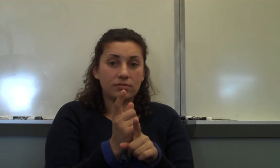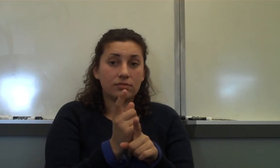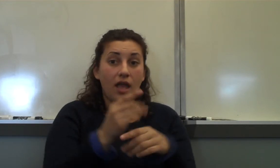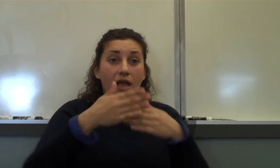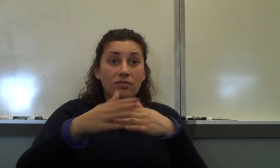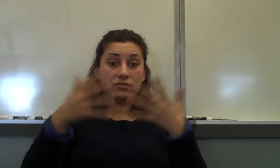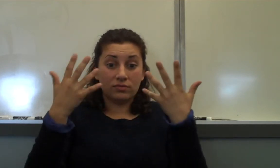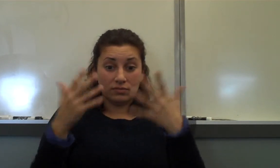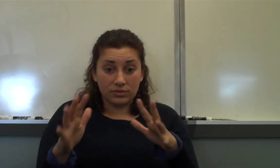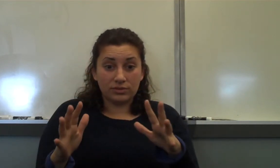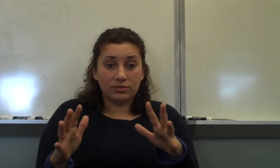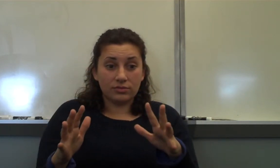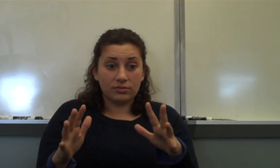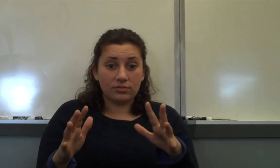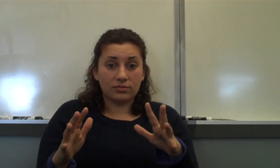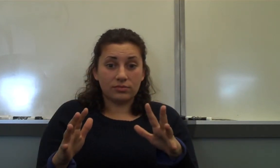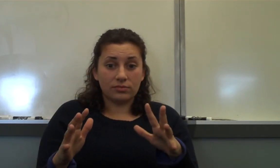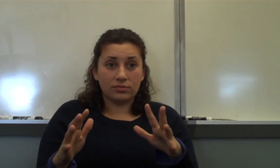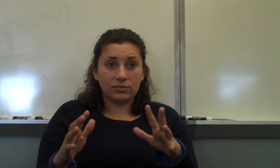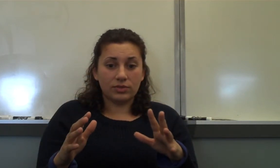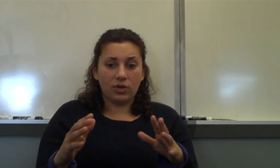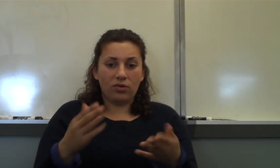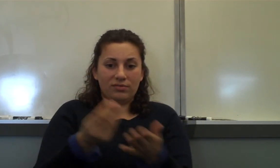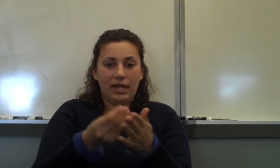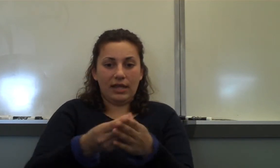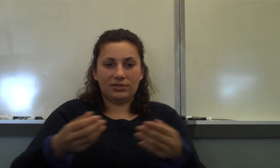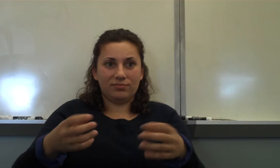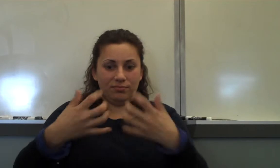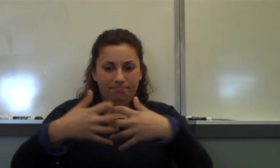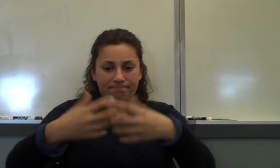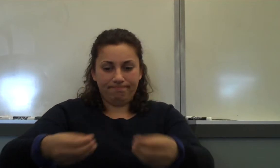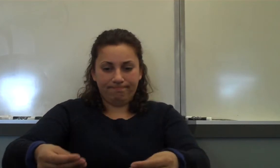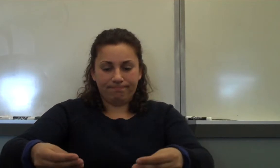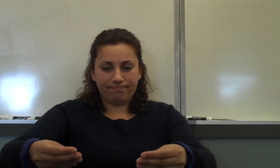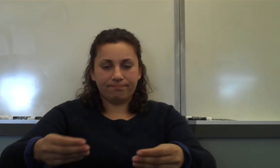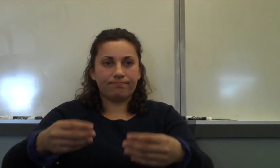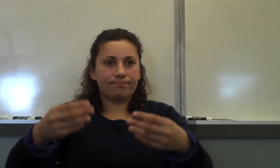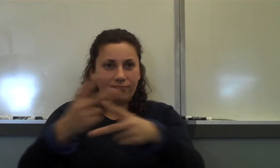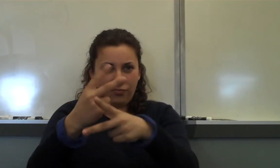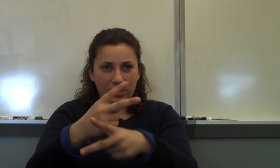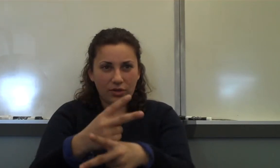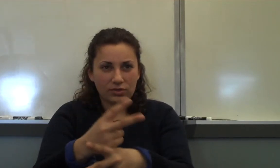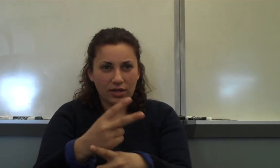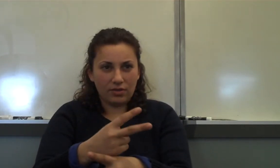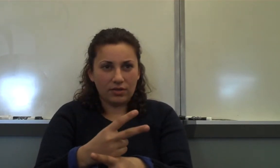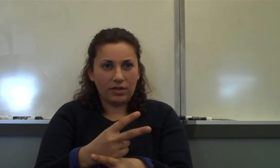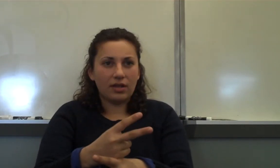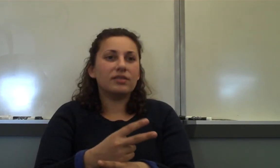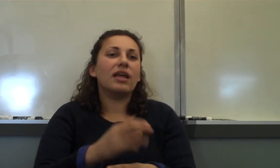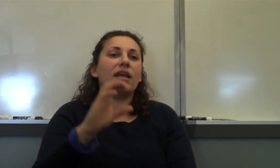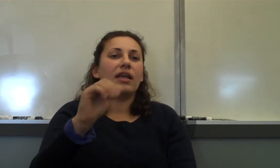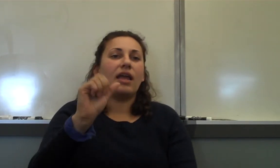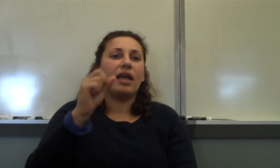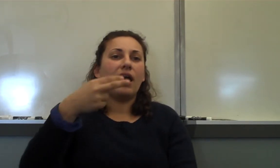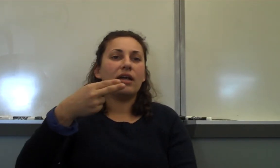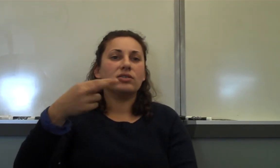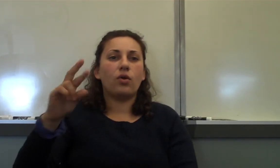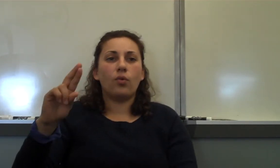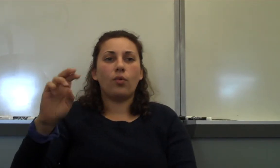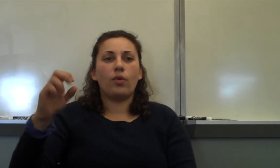that, the cash register calculates the tax on 8 of those cans. But that's only added in once, right? It's